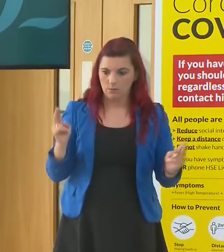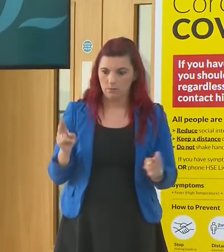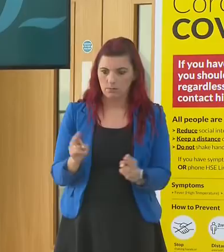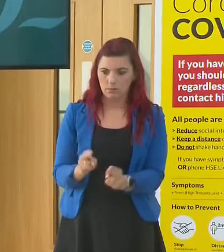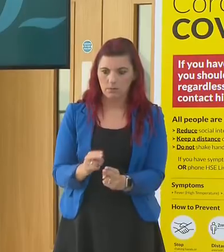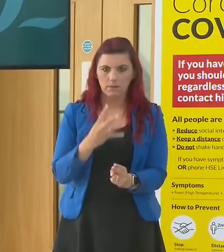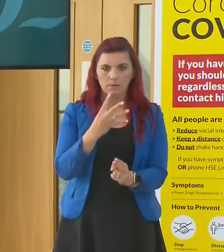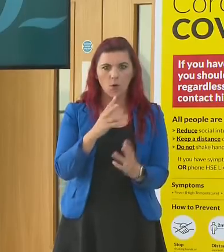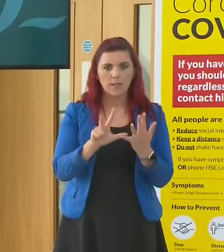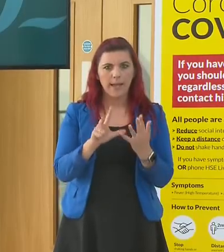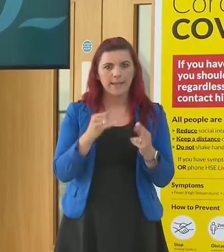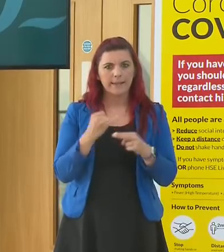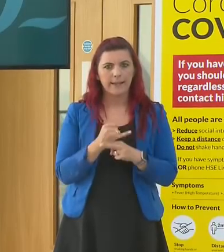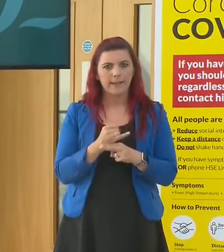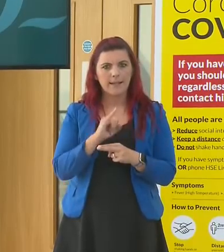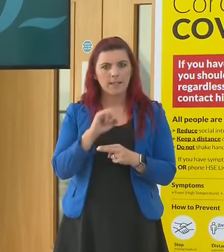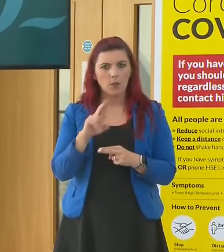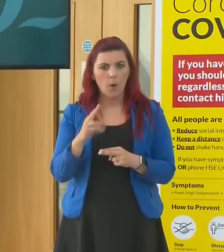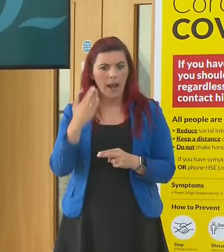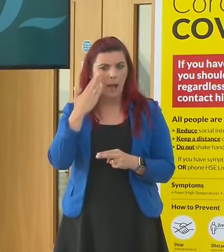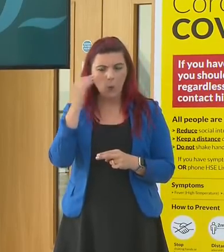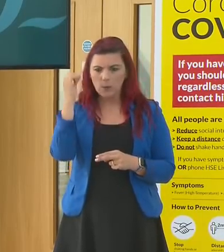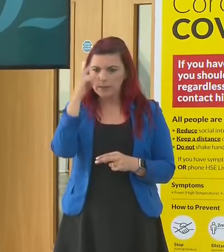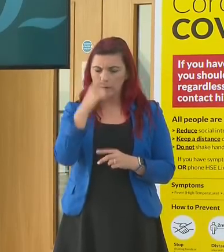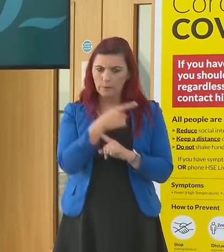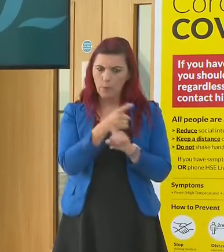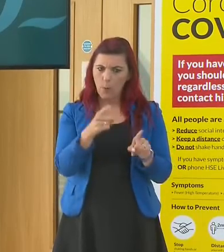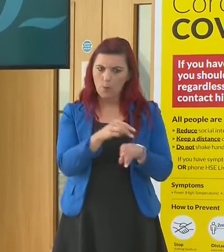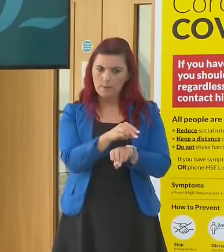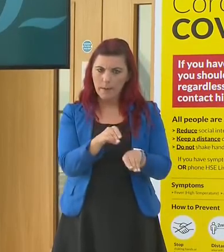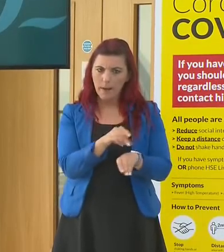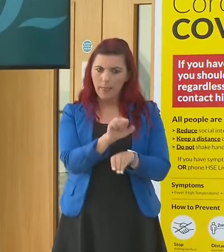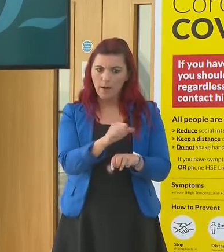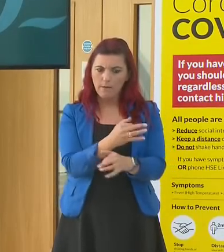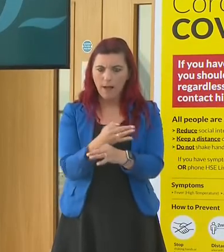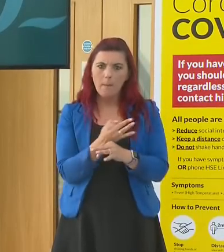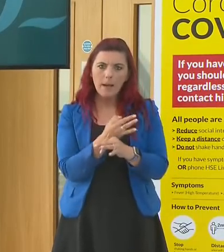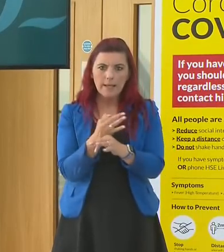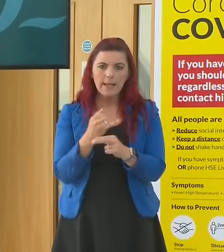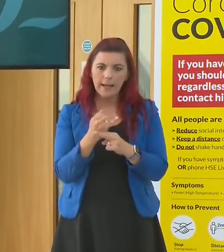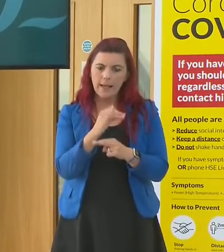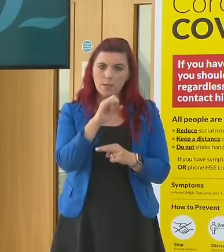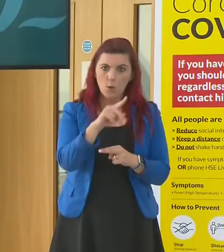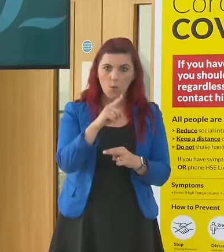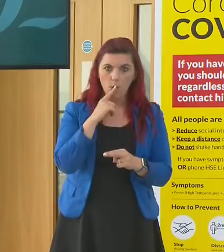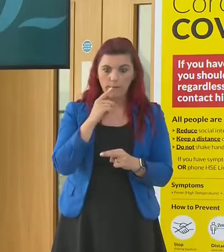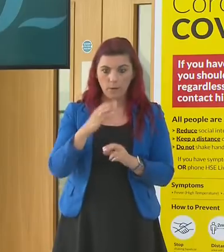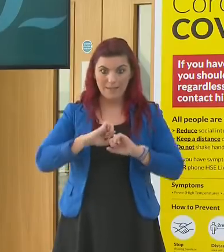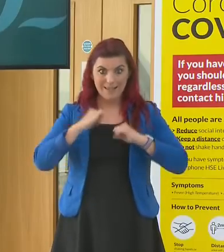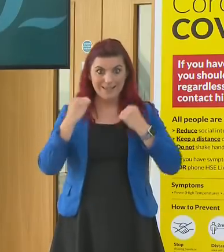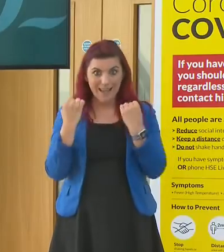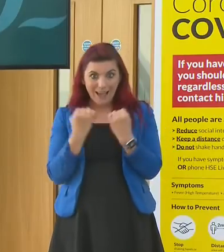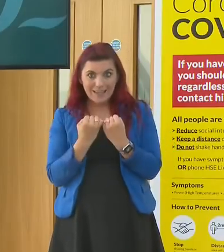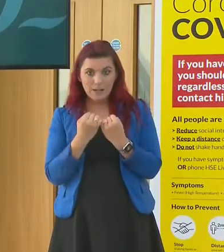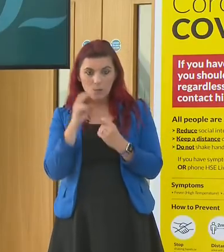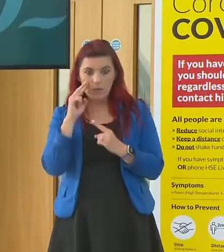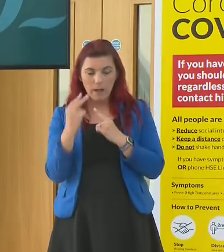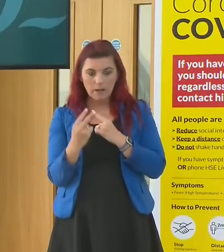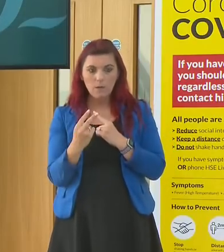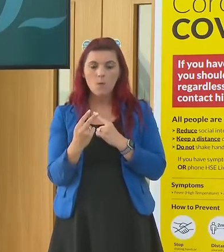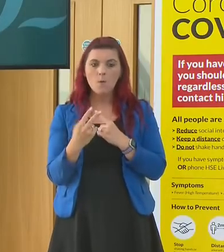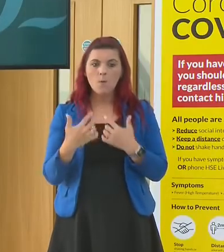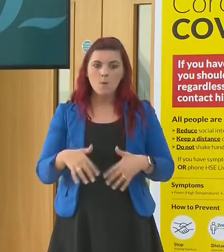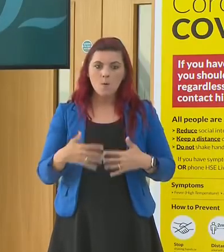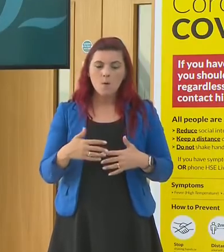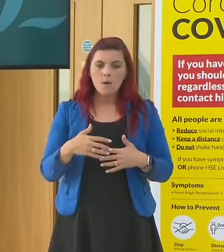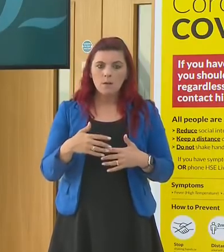in ITU. And difficult as that may be for those patients and their families, as a society, it's a reassurance to us that it didn't